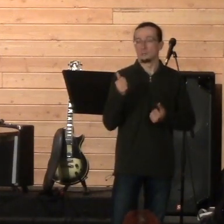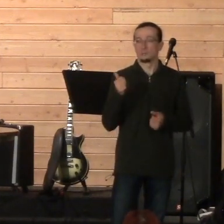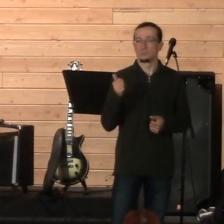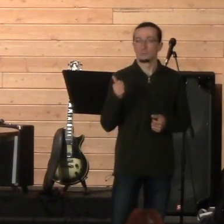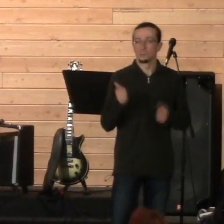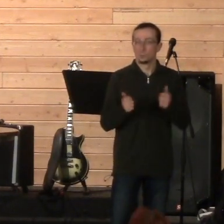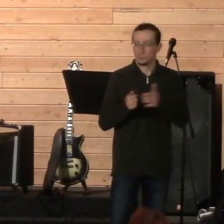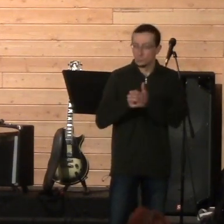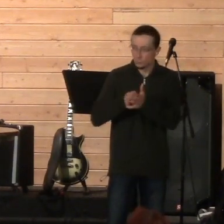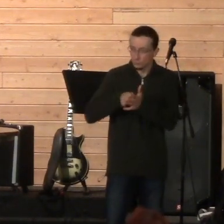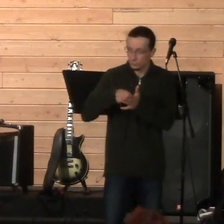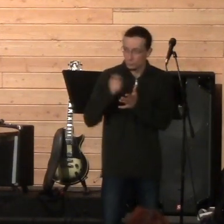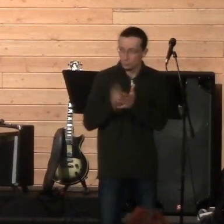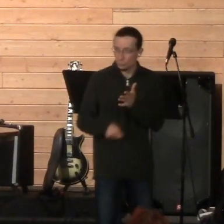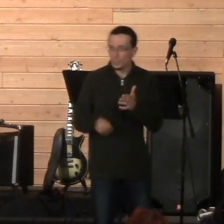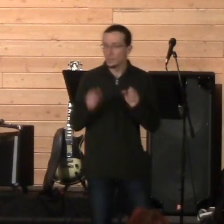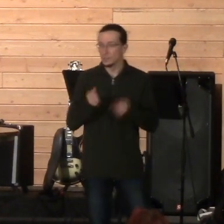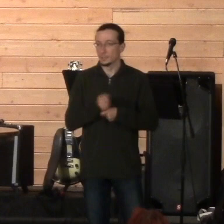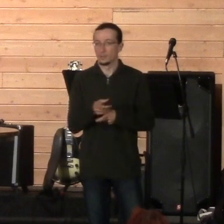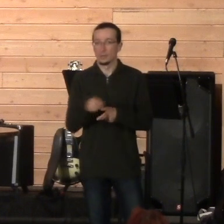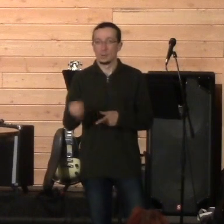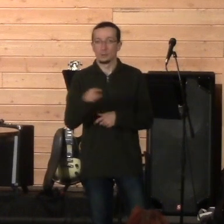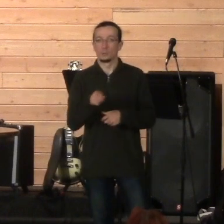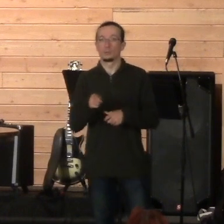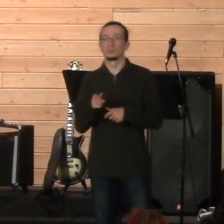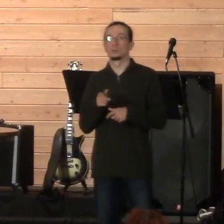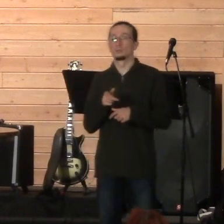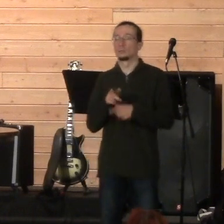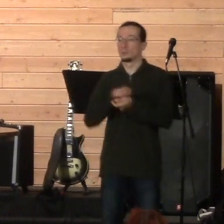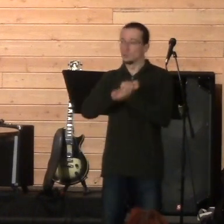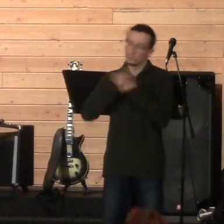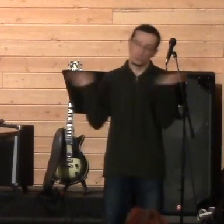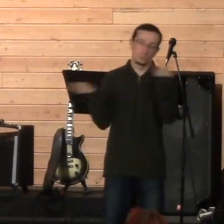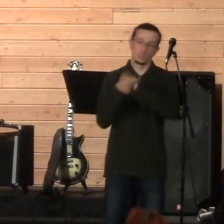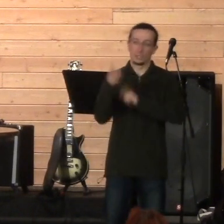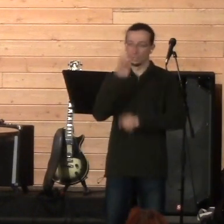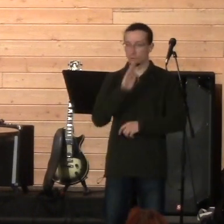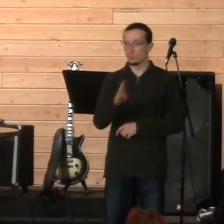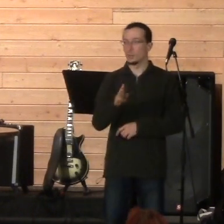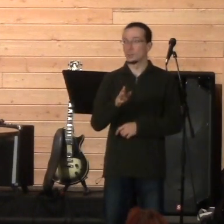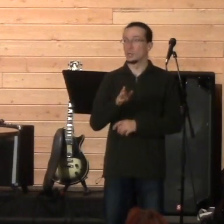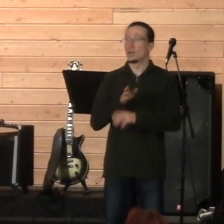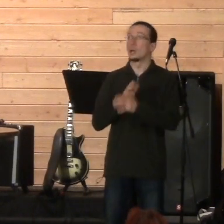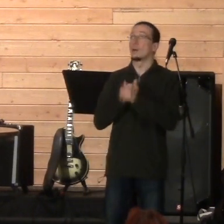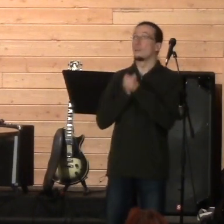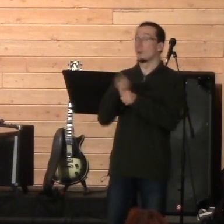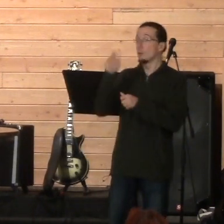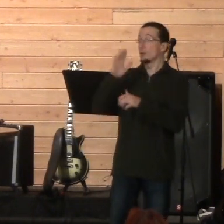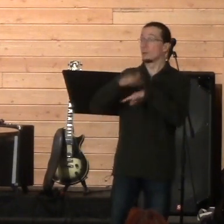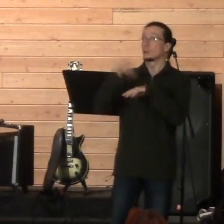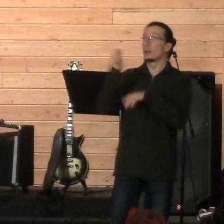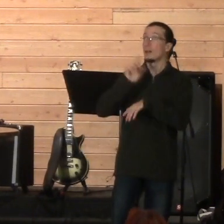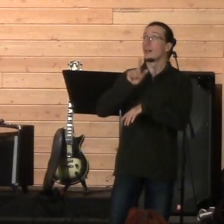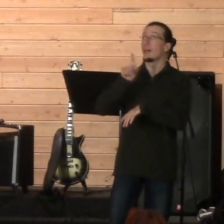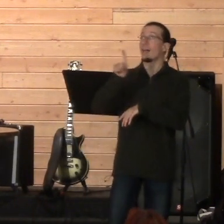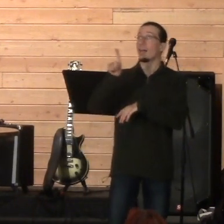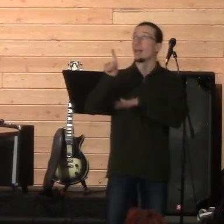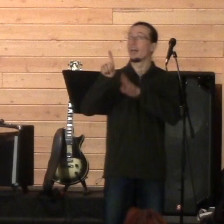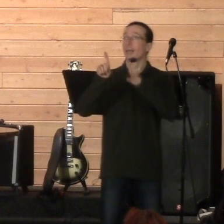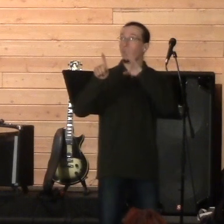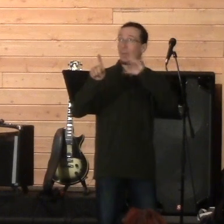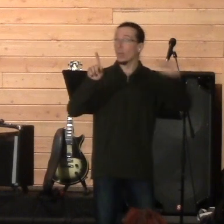can get you to turn the car around and away from God's calling on your life.